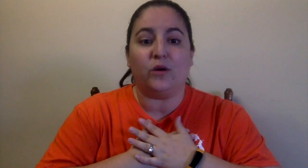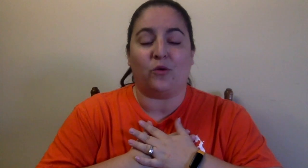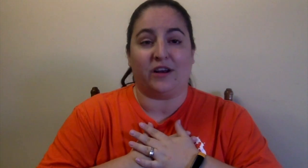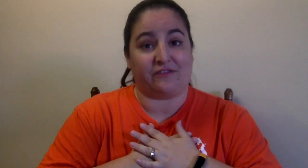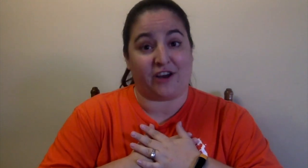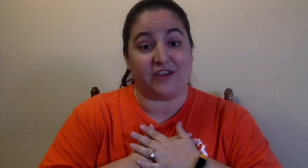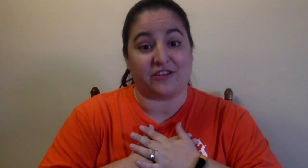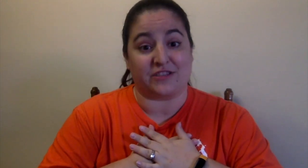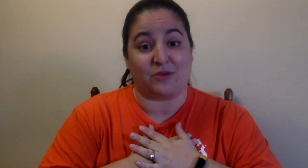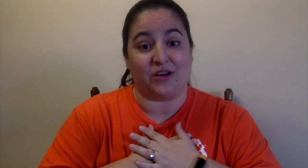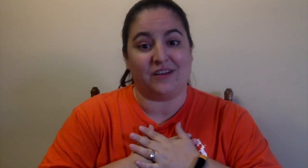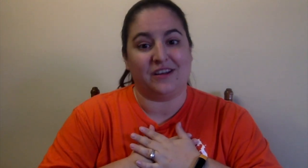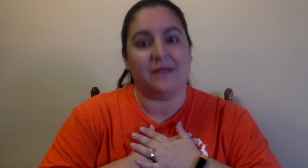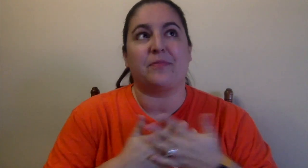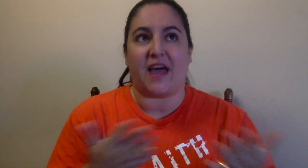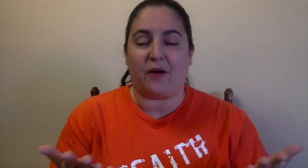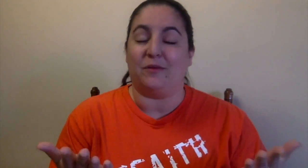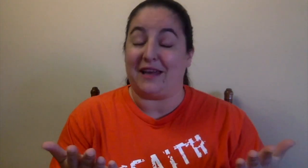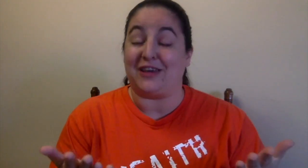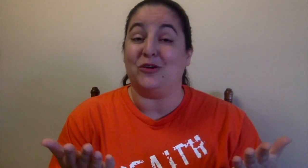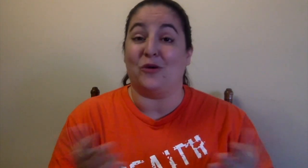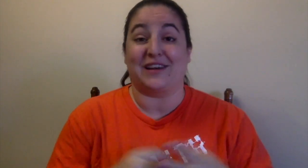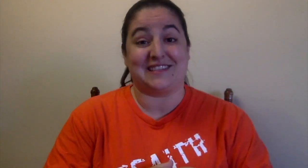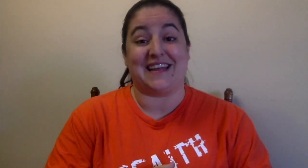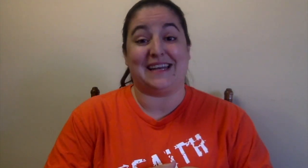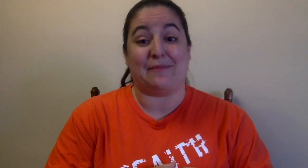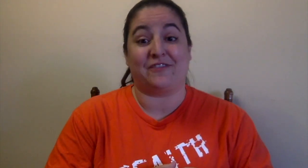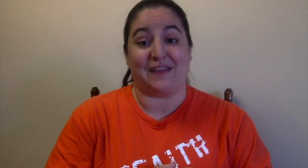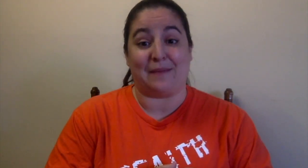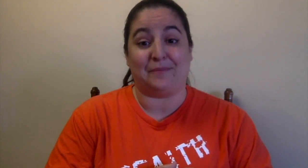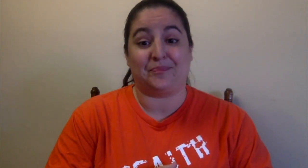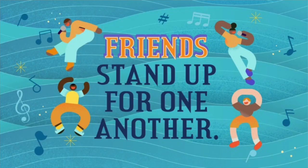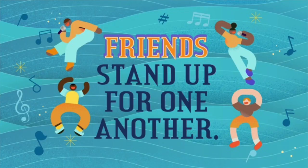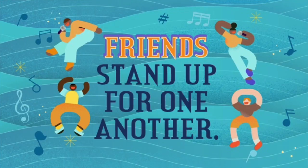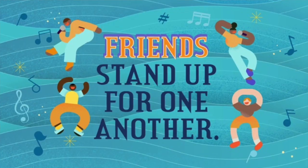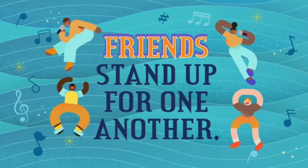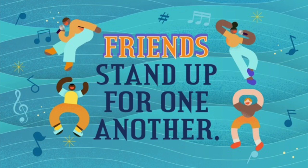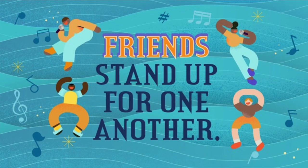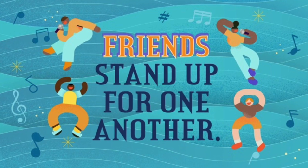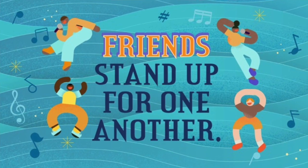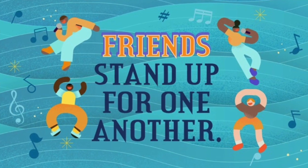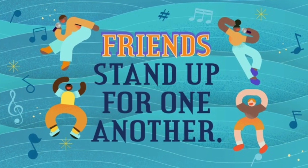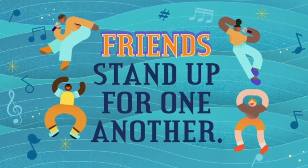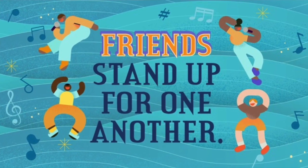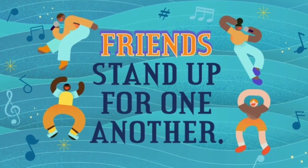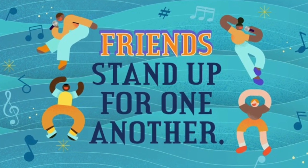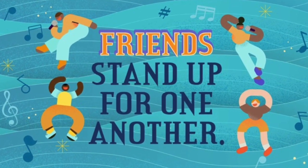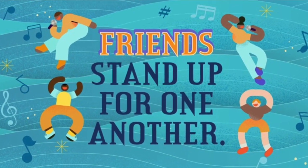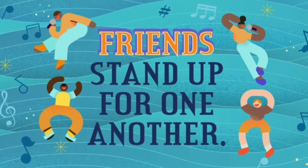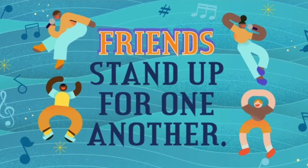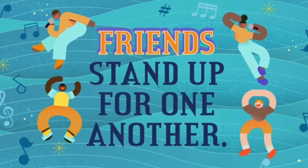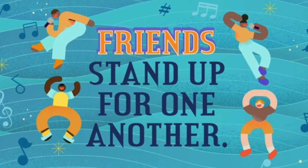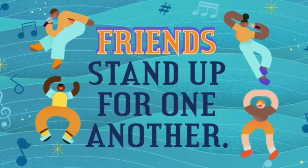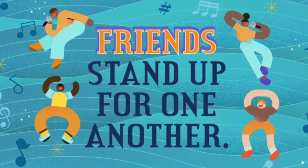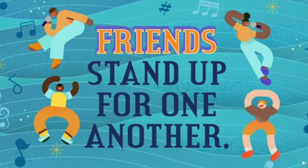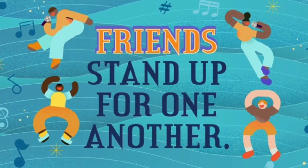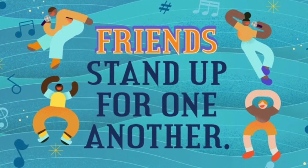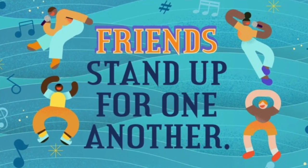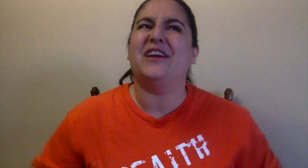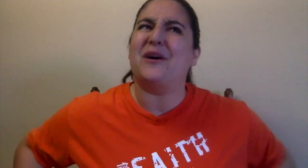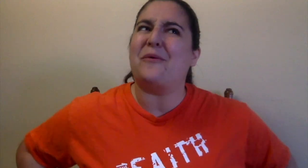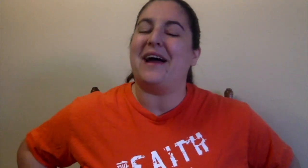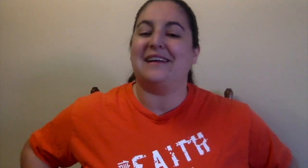another. When you find yourself in these kind of moments, it's important to remember that we should treat others the way we want